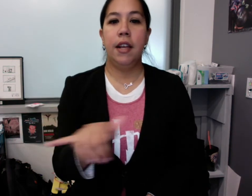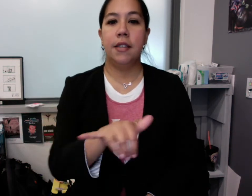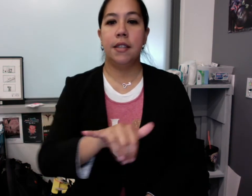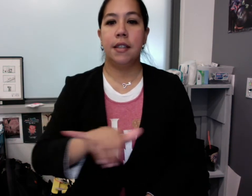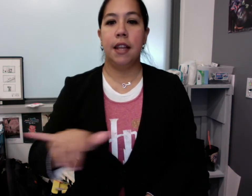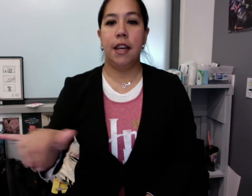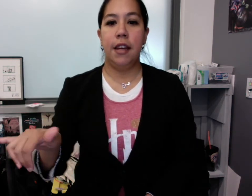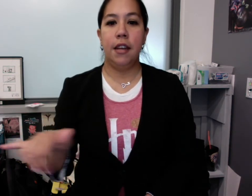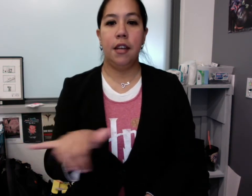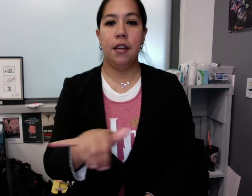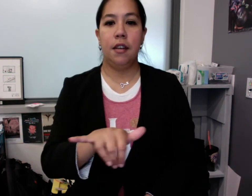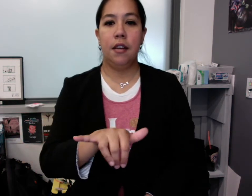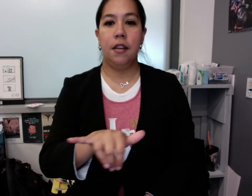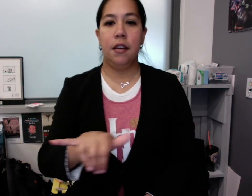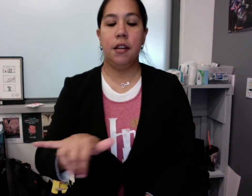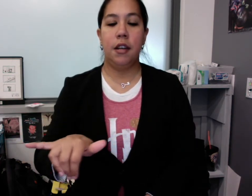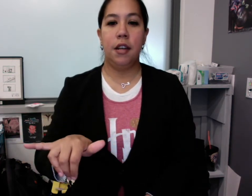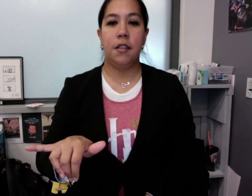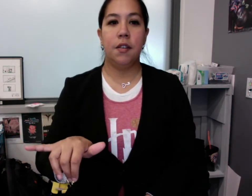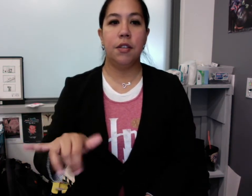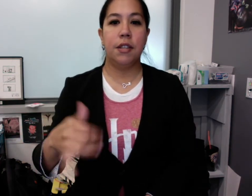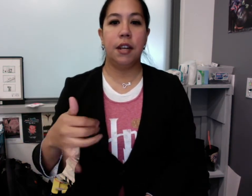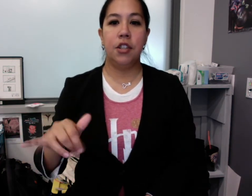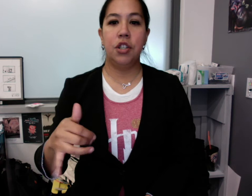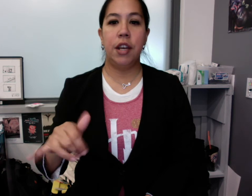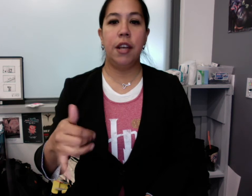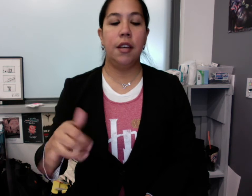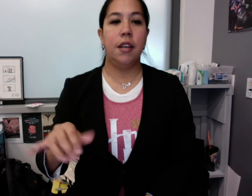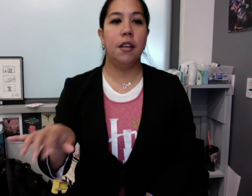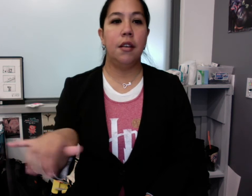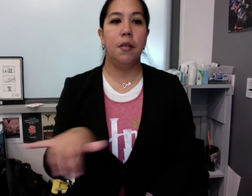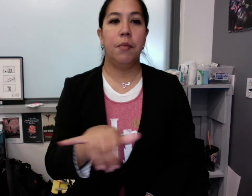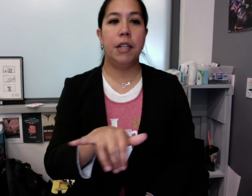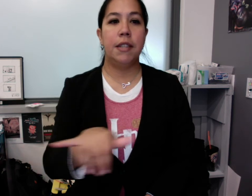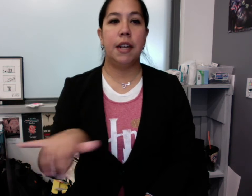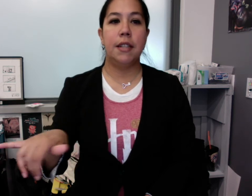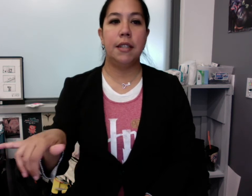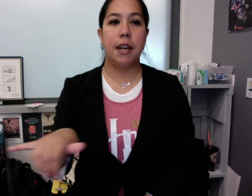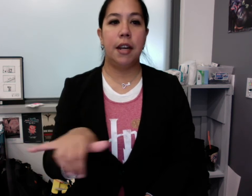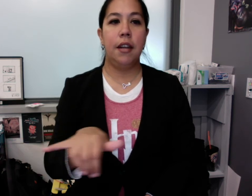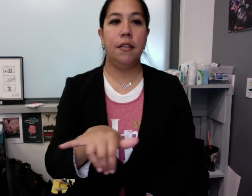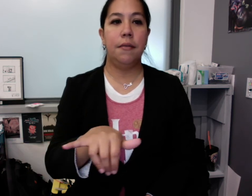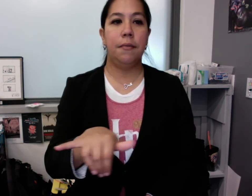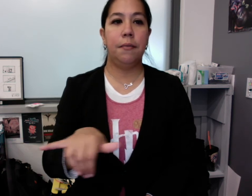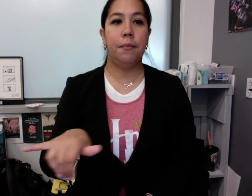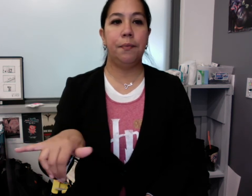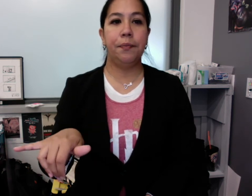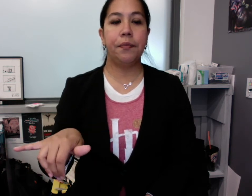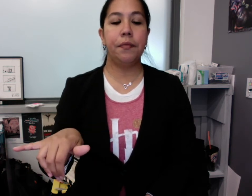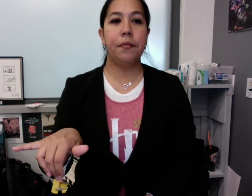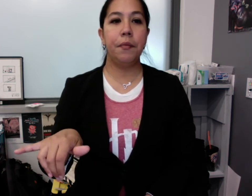It's like, so it's not a shake, but a side to side.